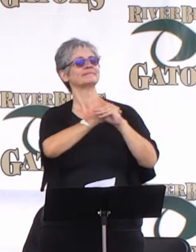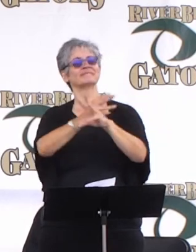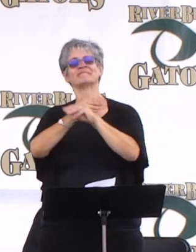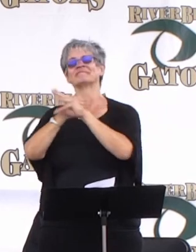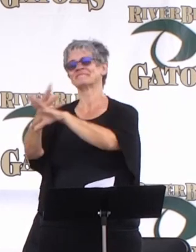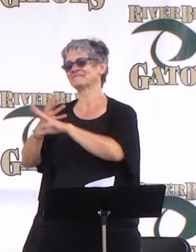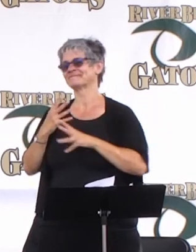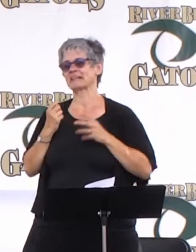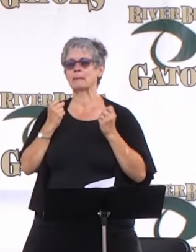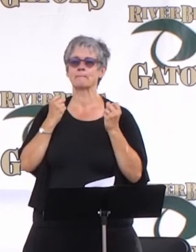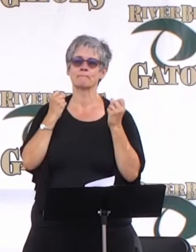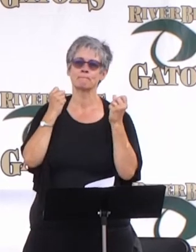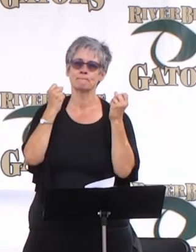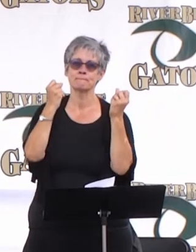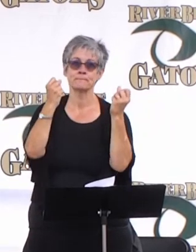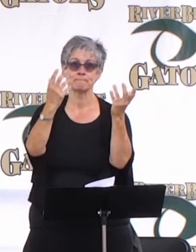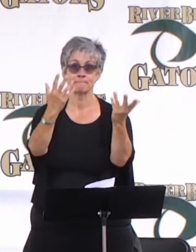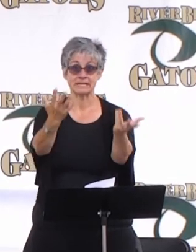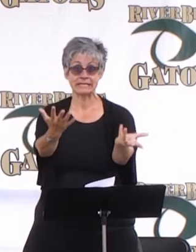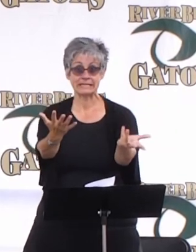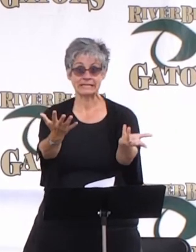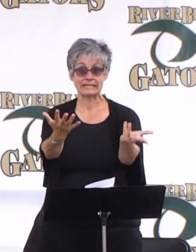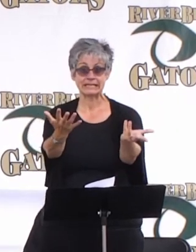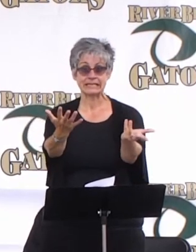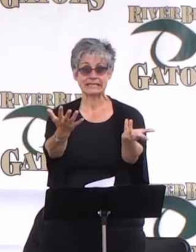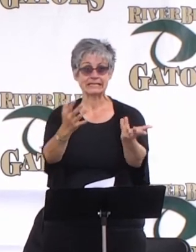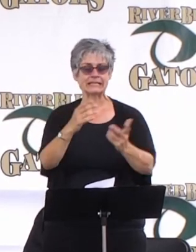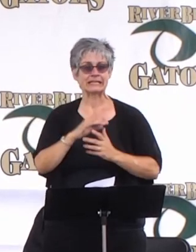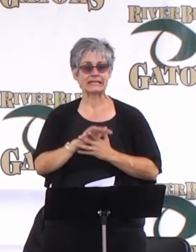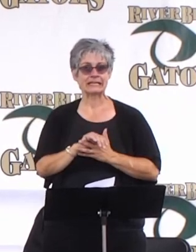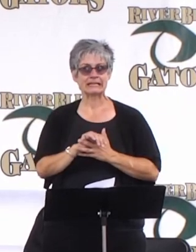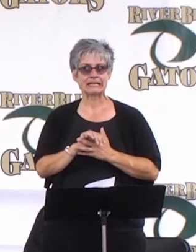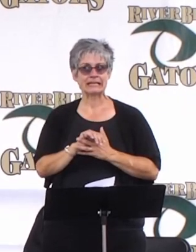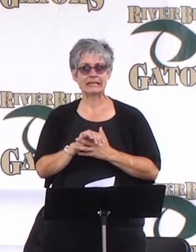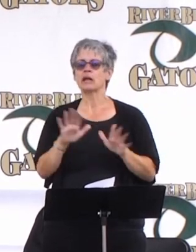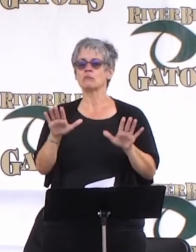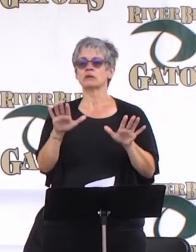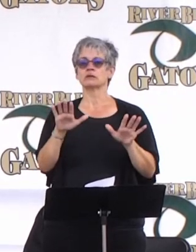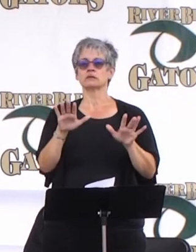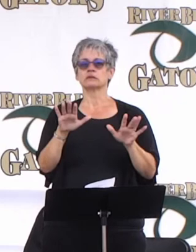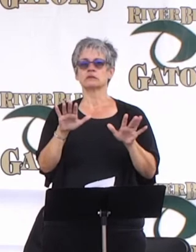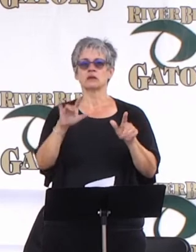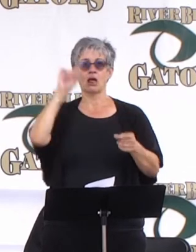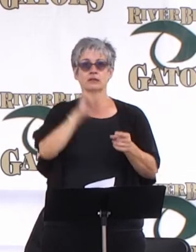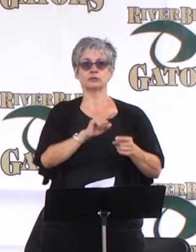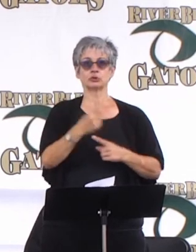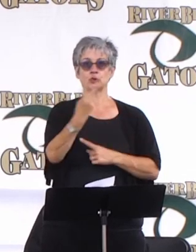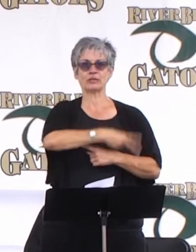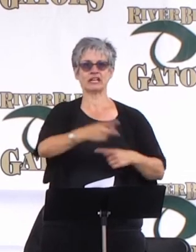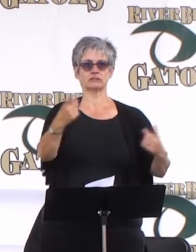we've had this year, which I don't know about y'all, but going from 2 days to 4 to 5 was a struggle.